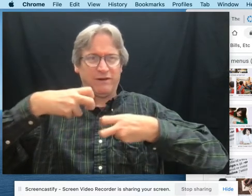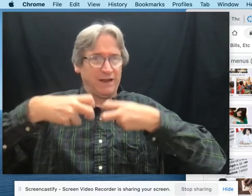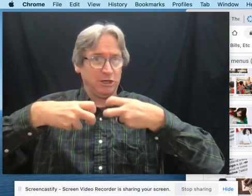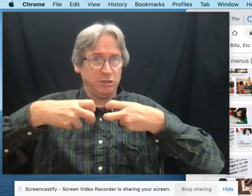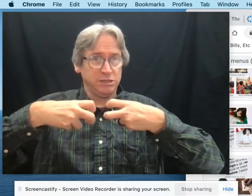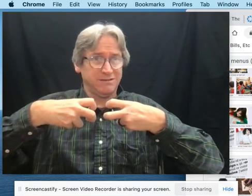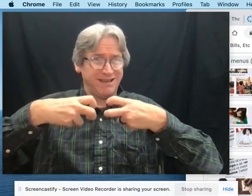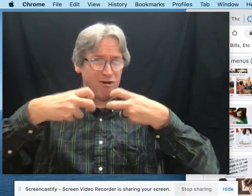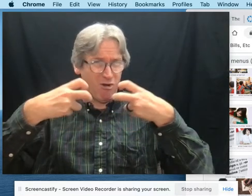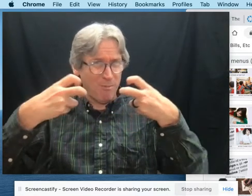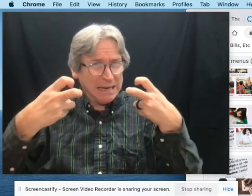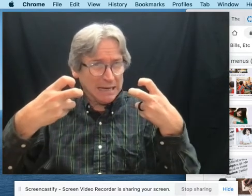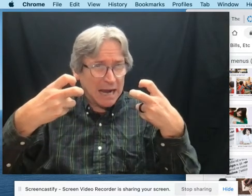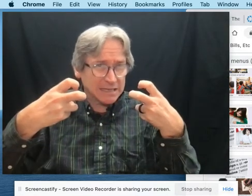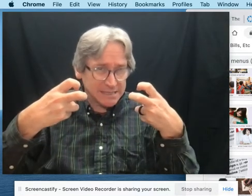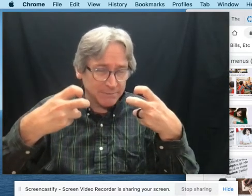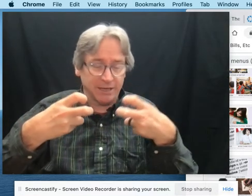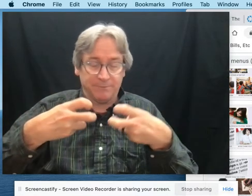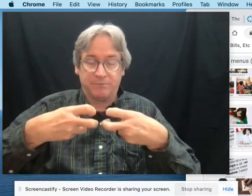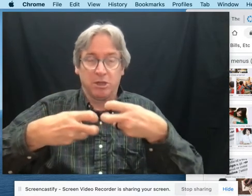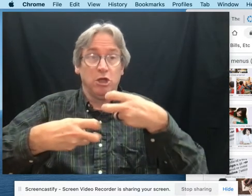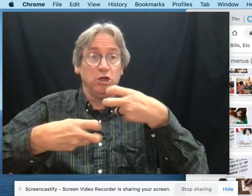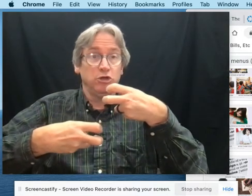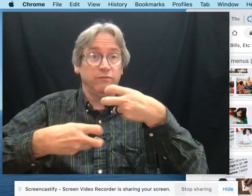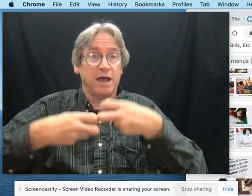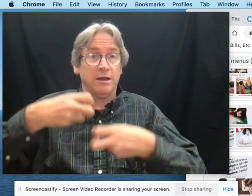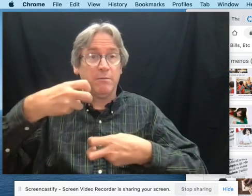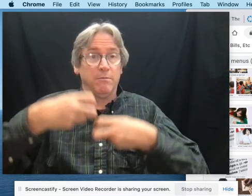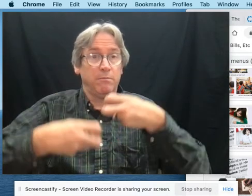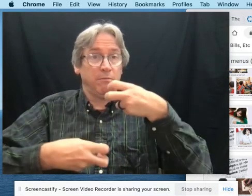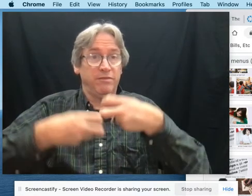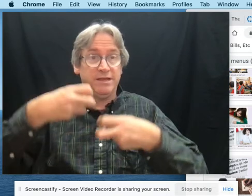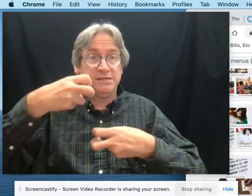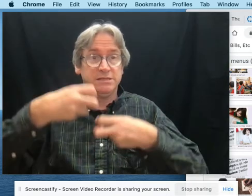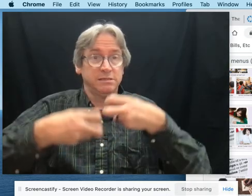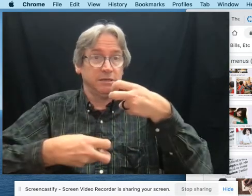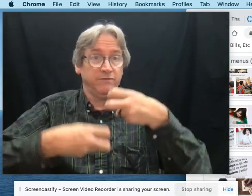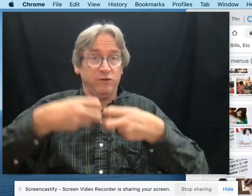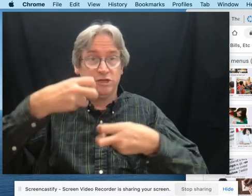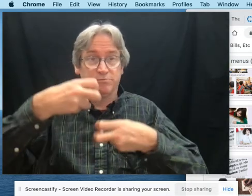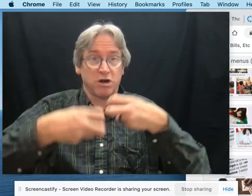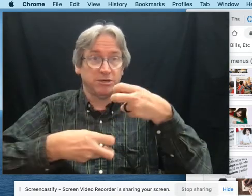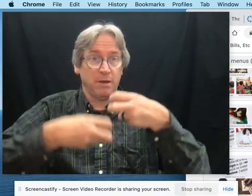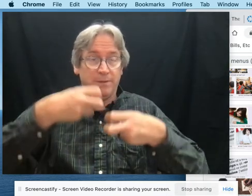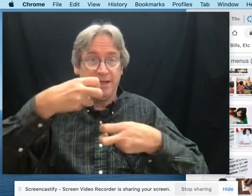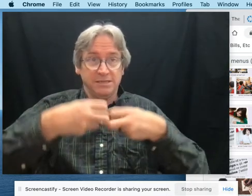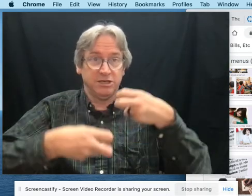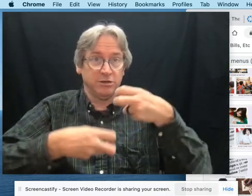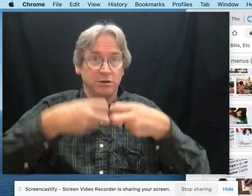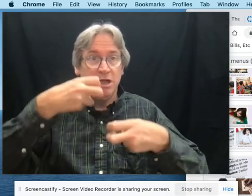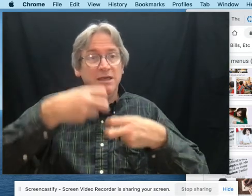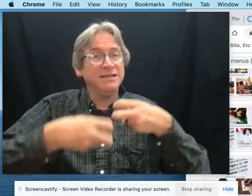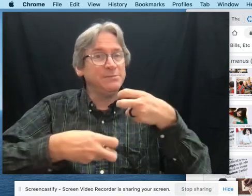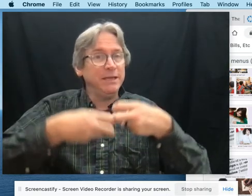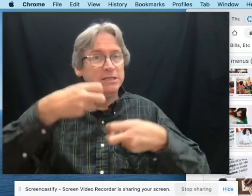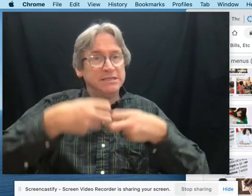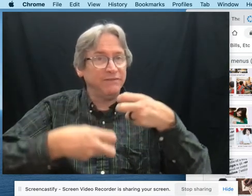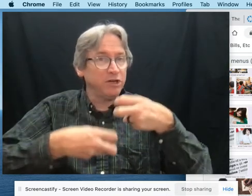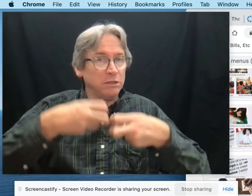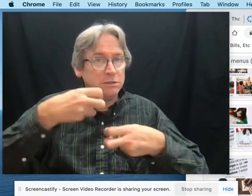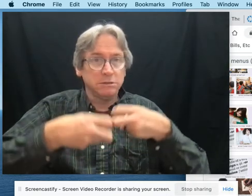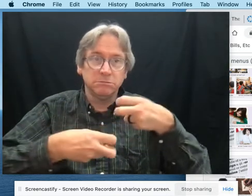different variations that all mean kind of the same thing. You've got this, if you just brush them up against each other, this